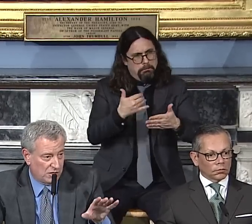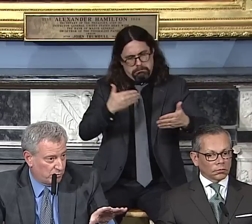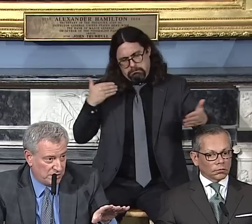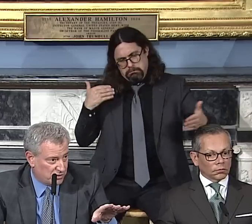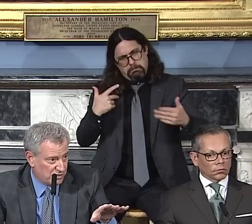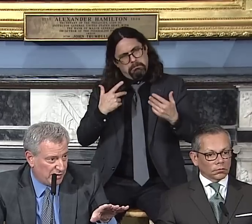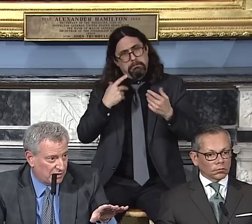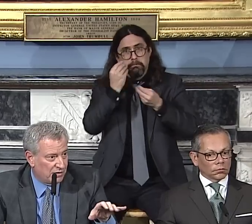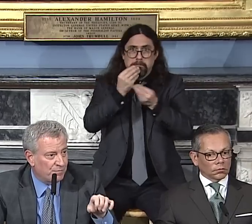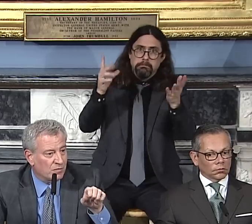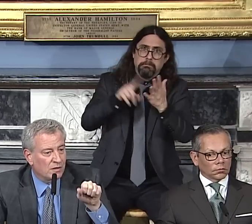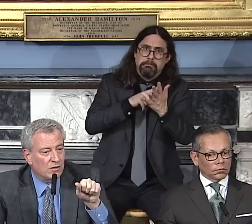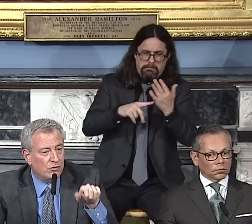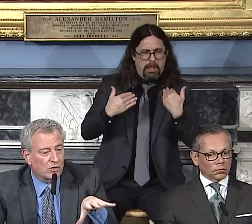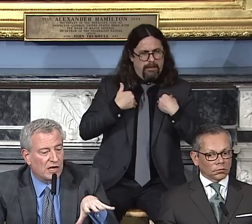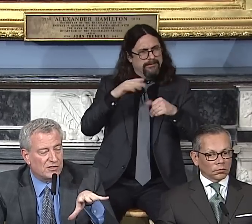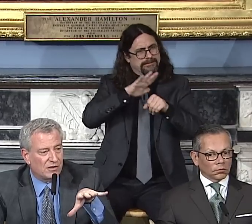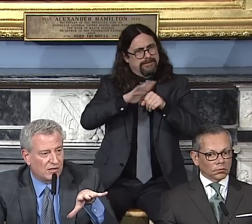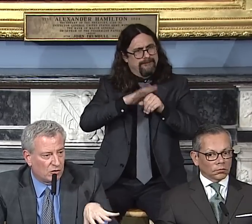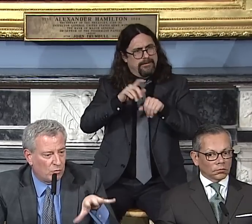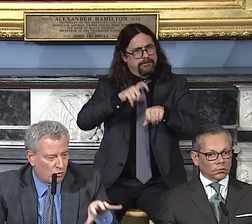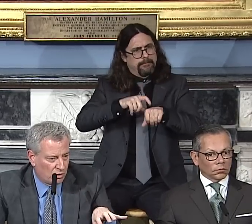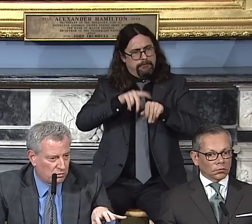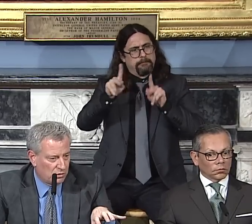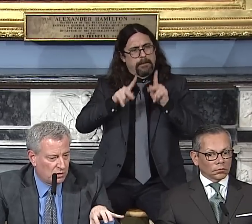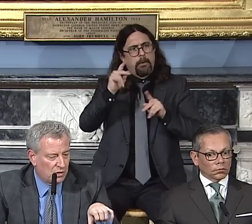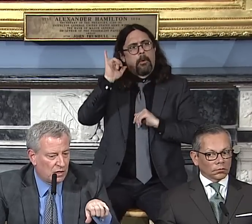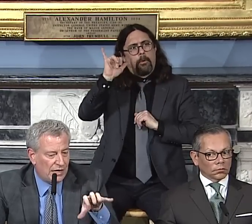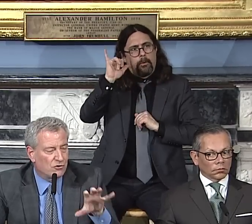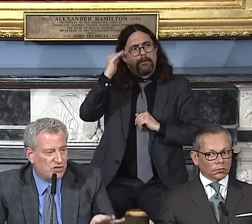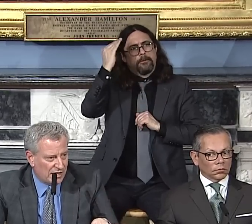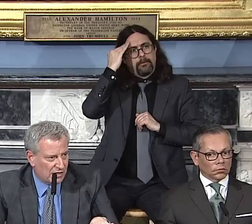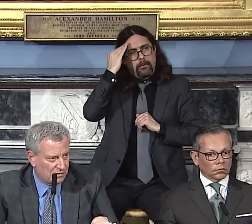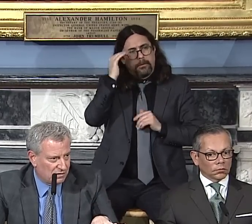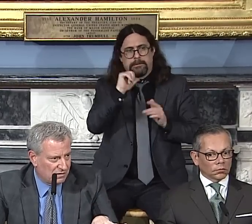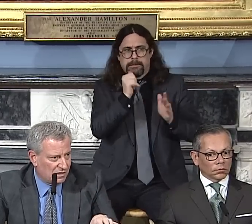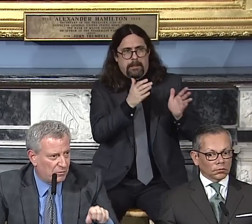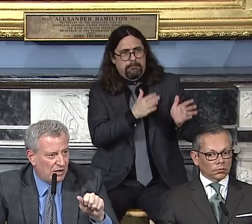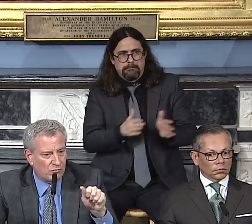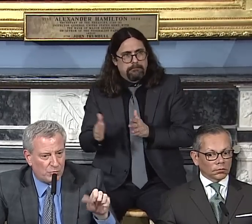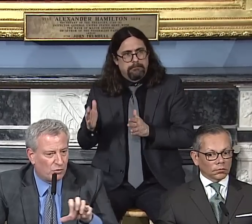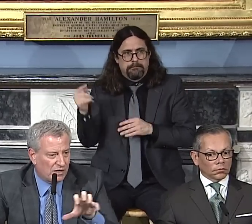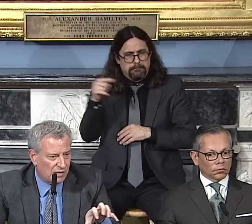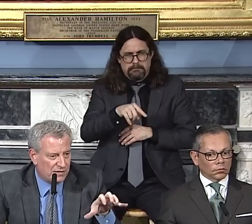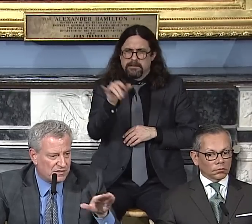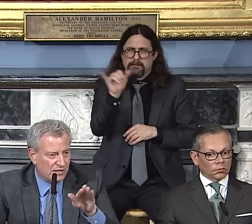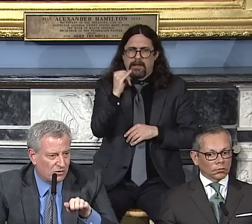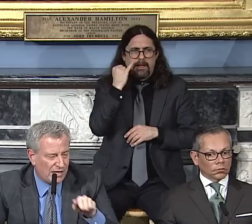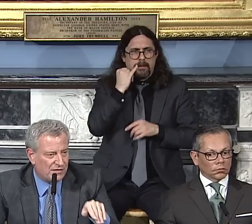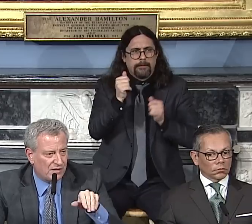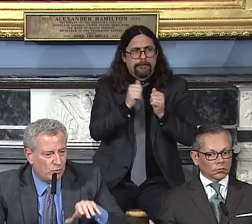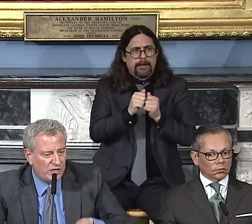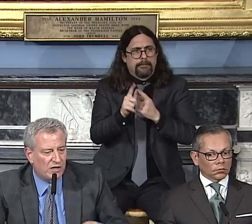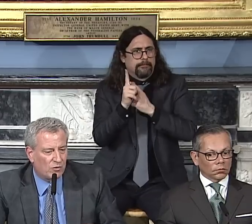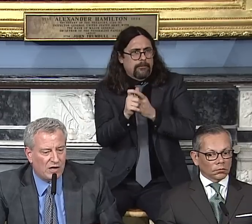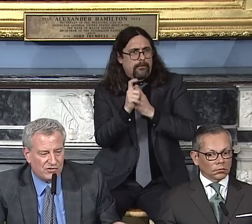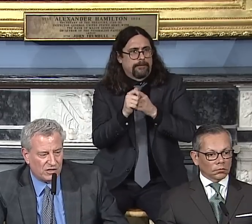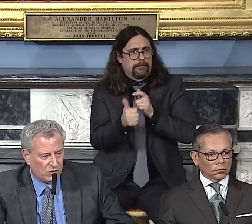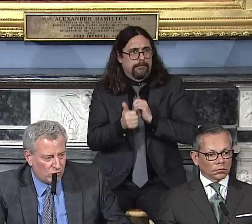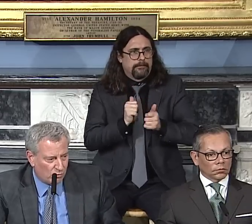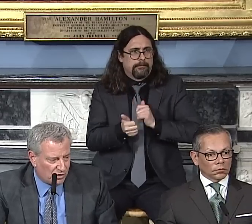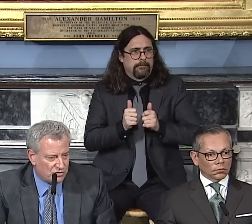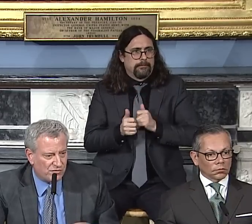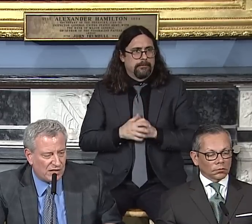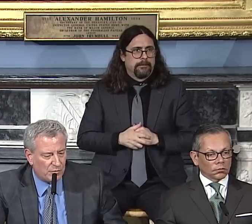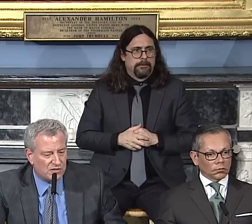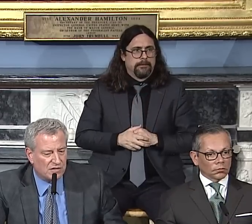You guys, and I don't mean disrespect, you guys are a little more energetic about reporting on this thing or that thing. We are watching